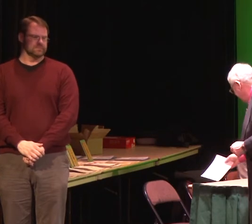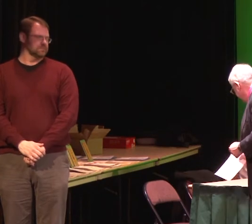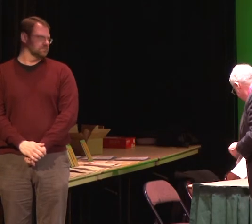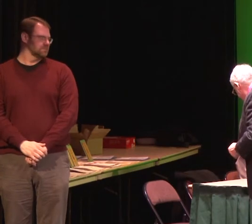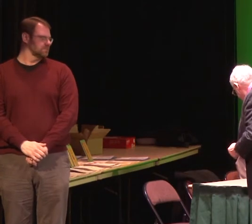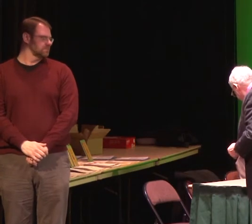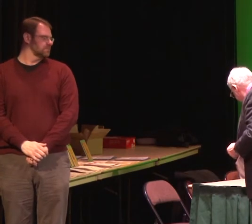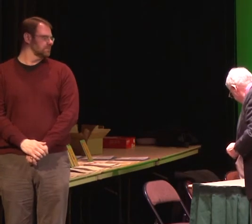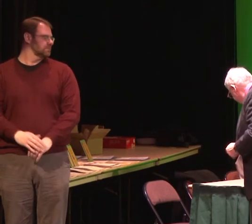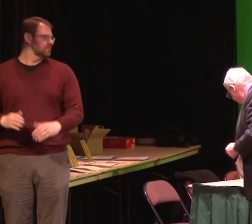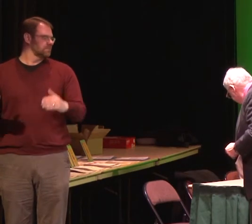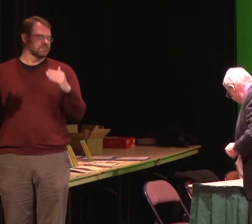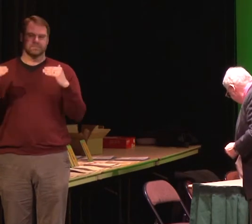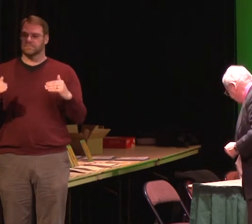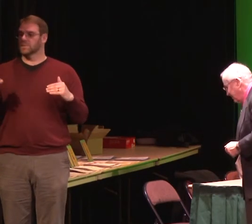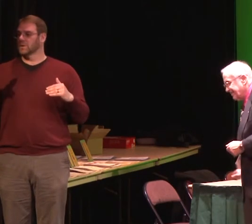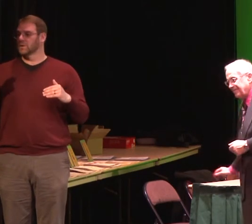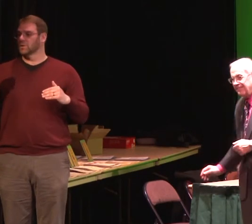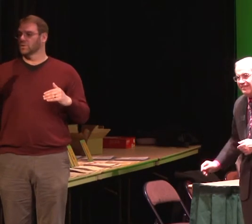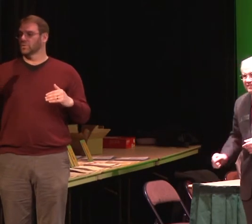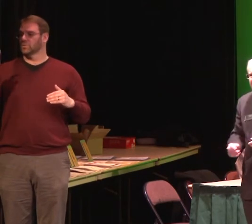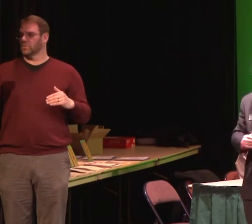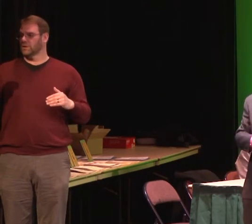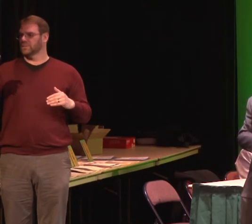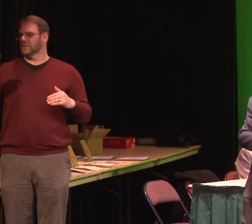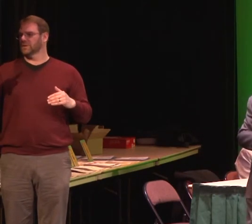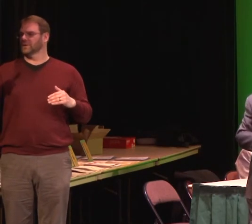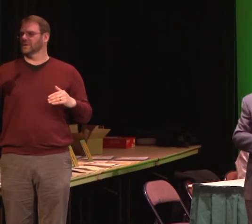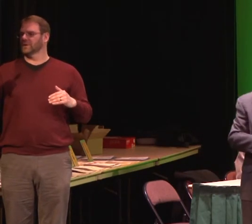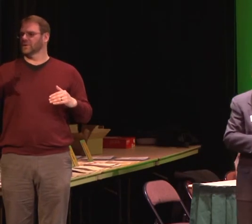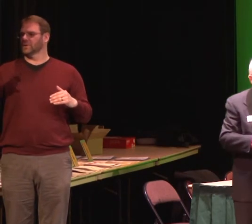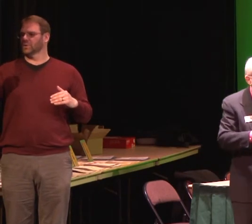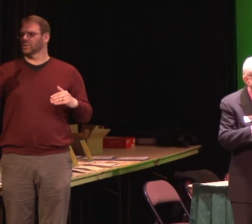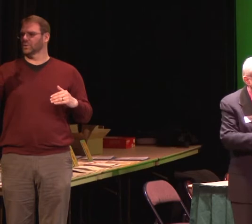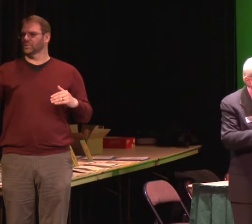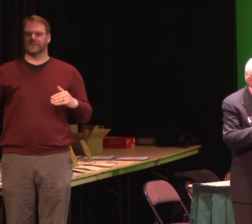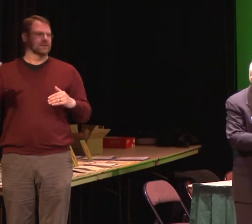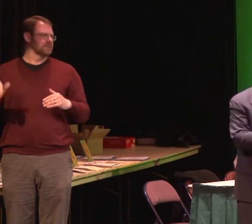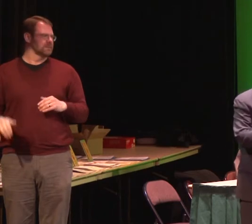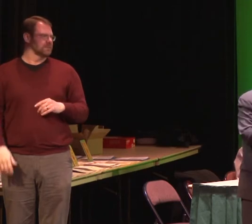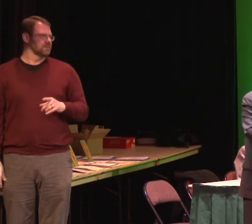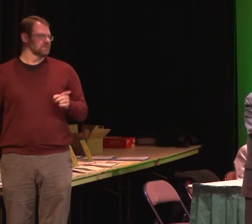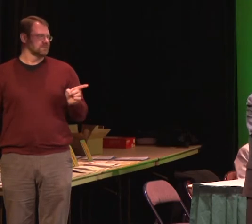The next recipient is Robert Cody. Robert, are you here? Bob?